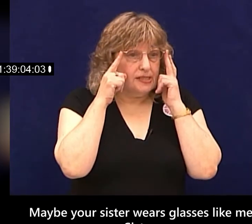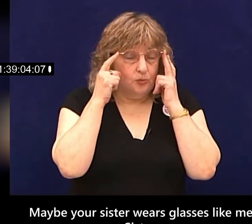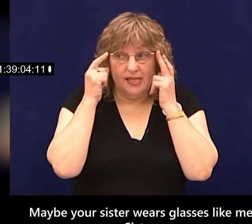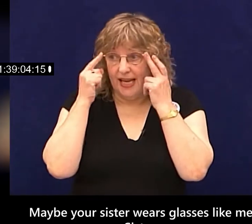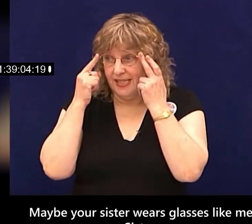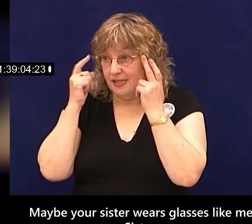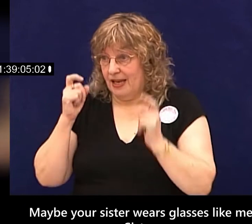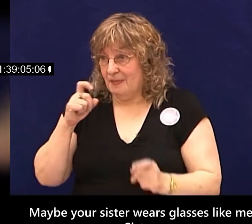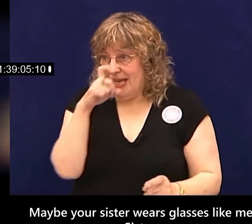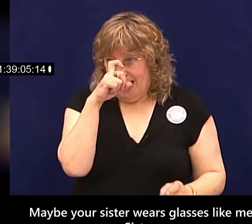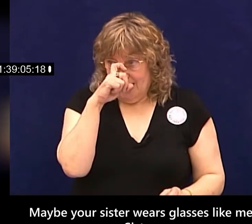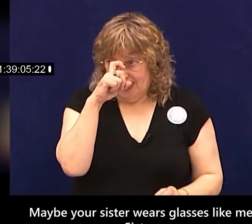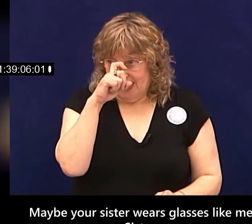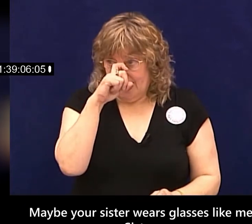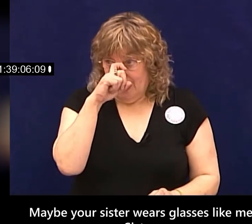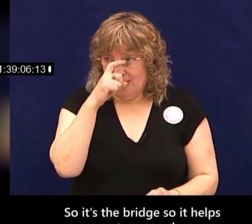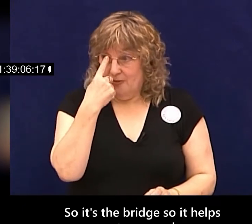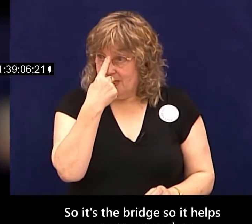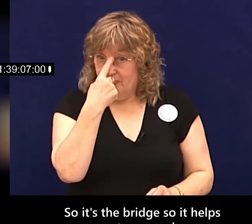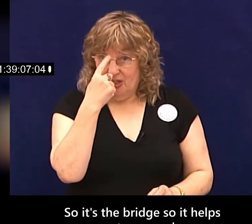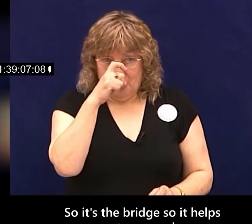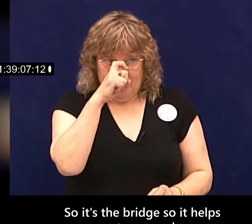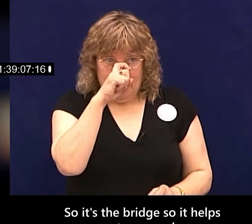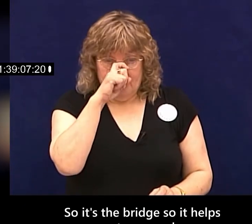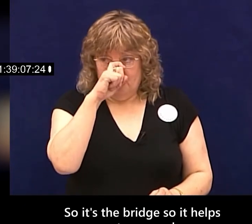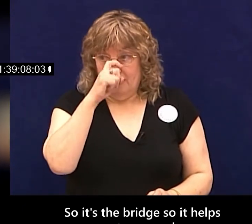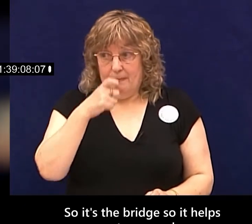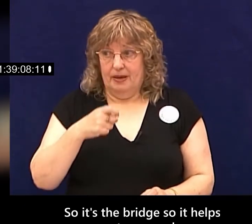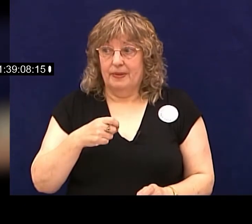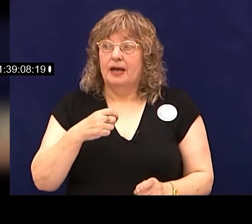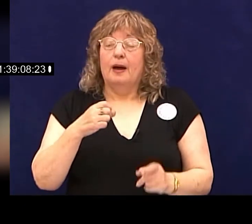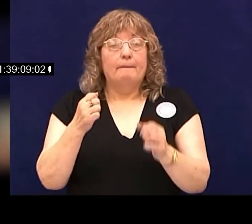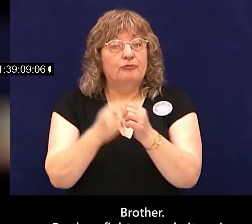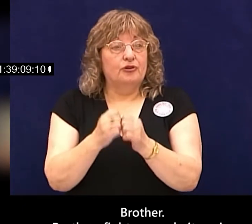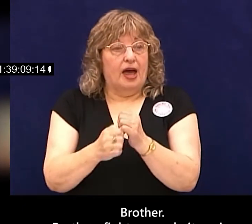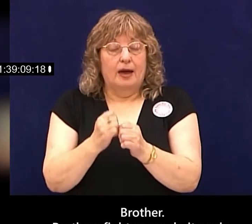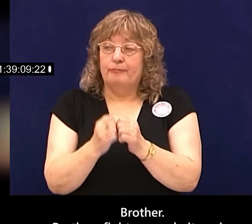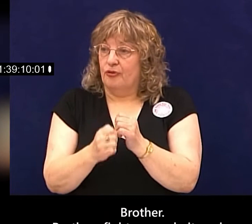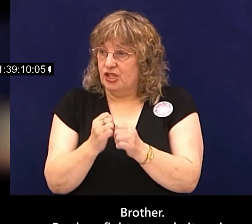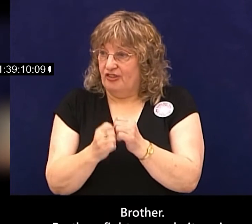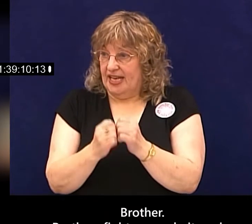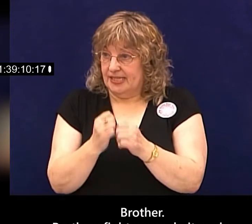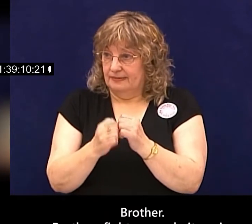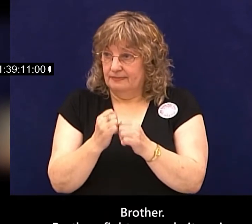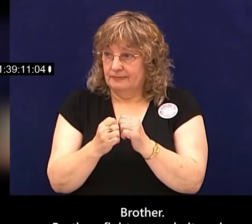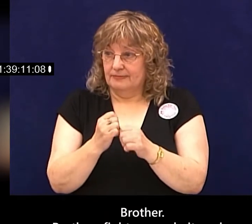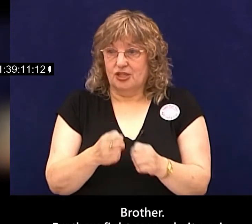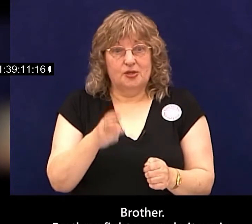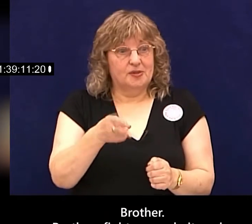wears glasses, like me. Sister. So it's the bridge, so it helps you to remember. Brother. Brothers fight. So we do it